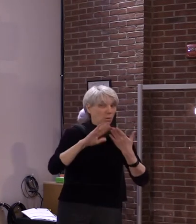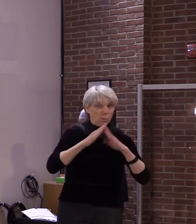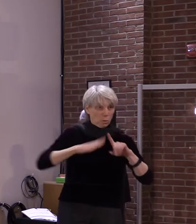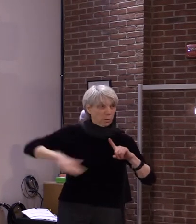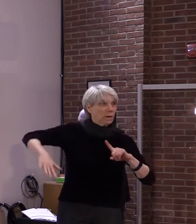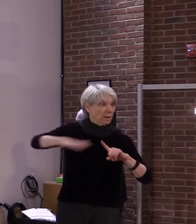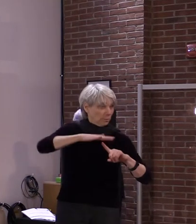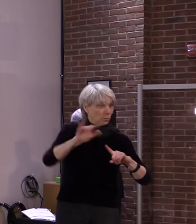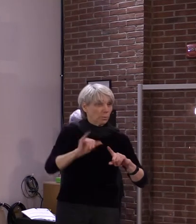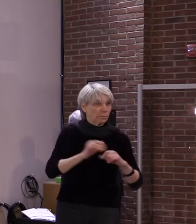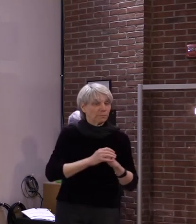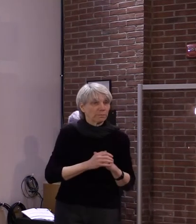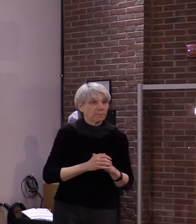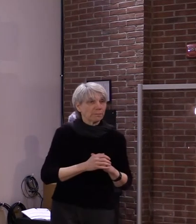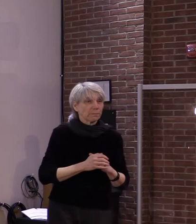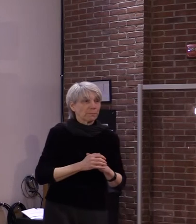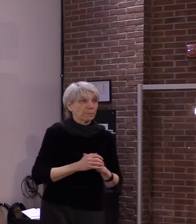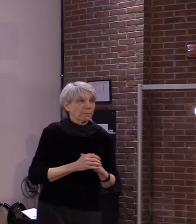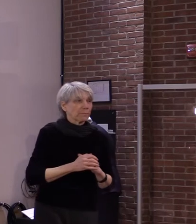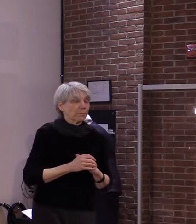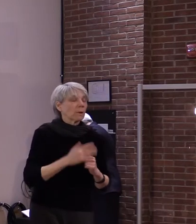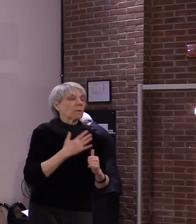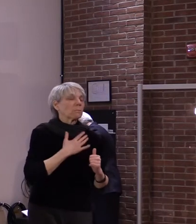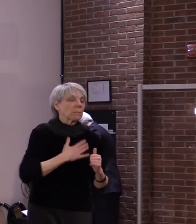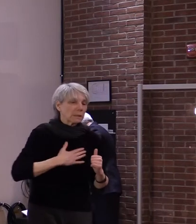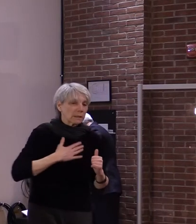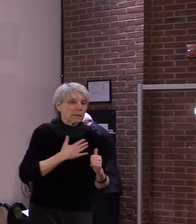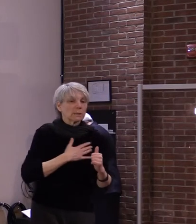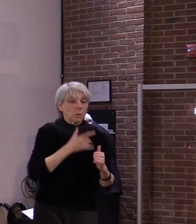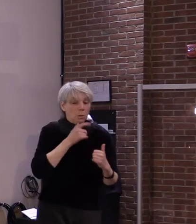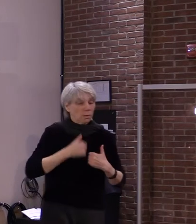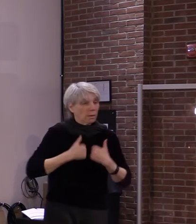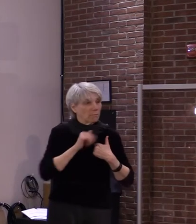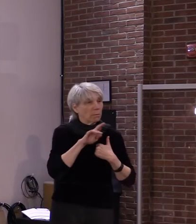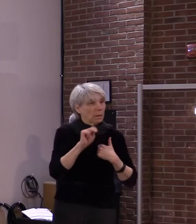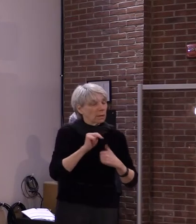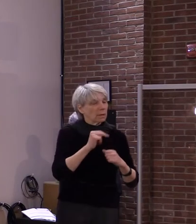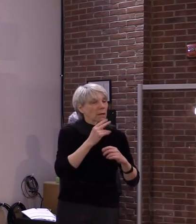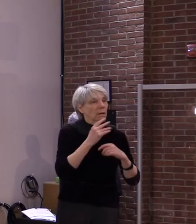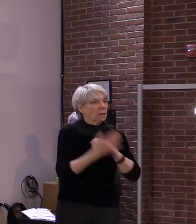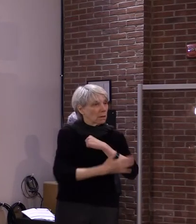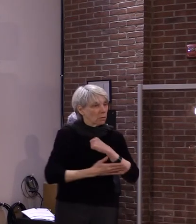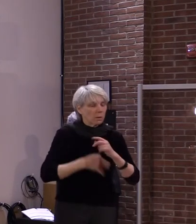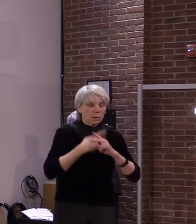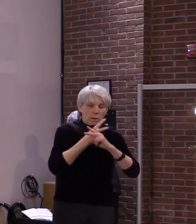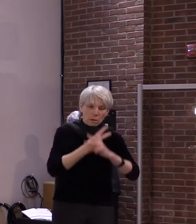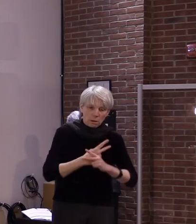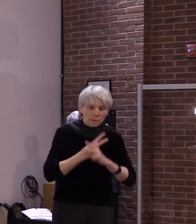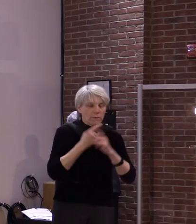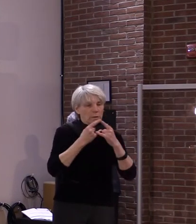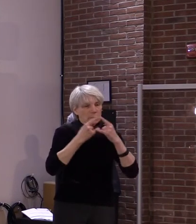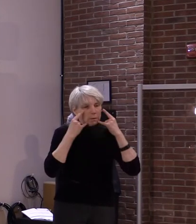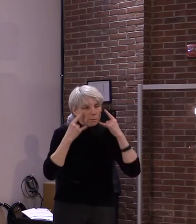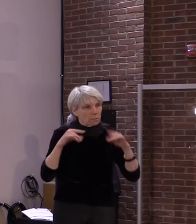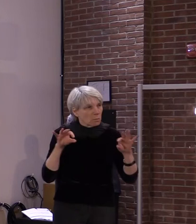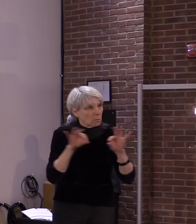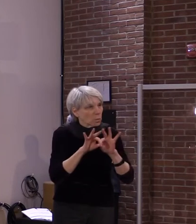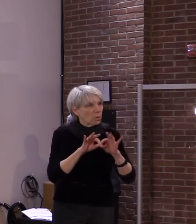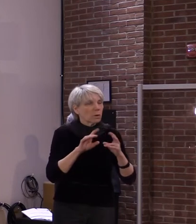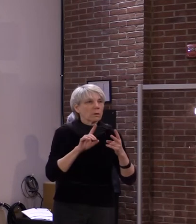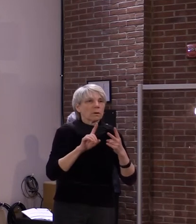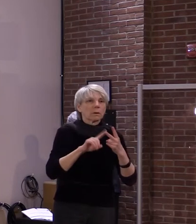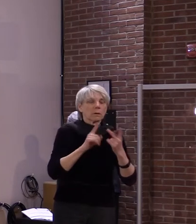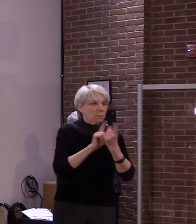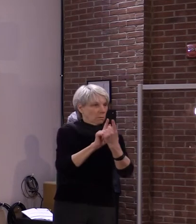and of course we urge everyone to be extra vigilant and to maximize distancing masking and avoiding crowded indoor